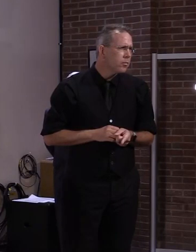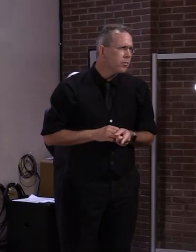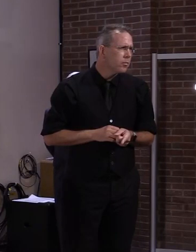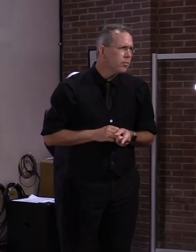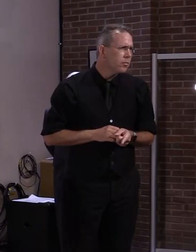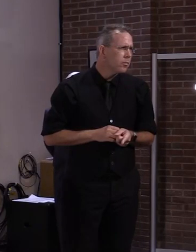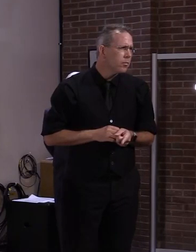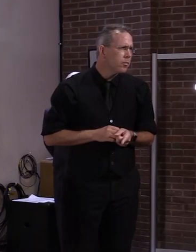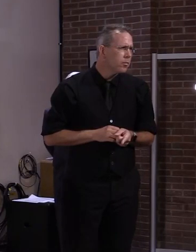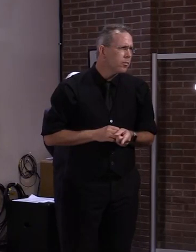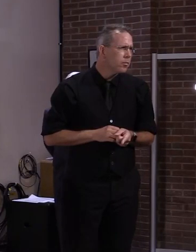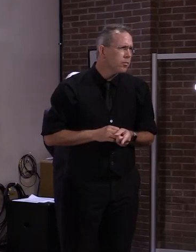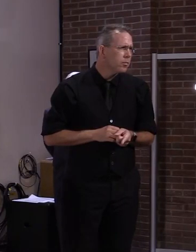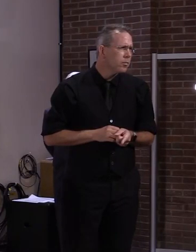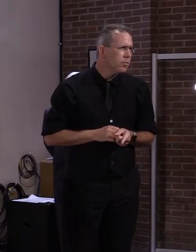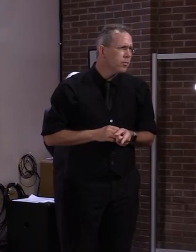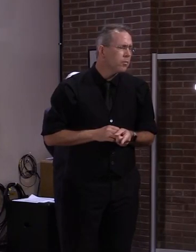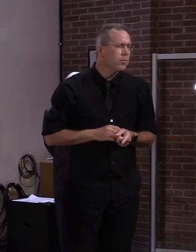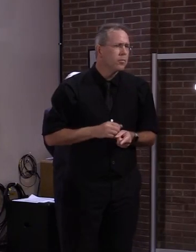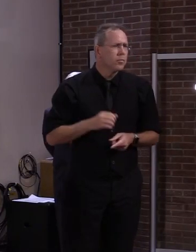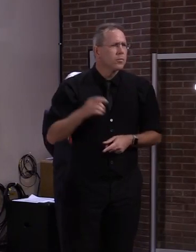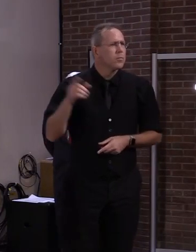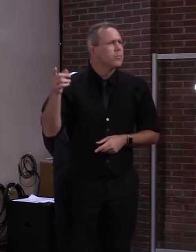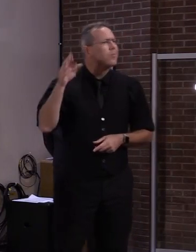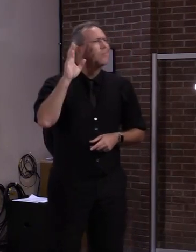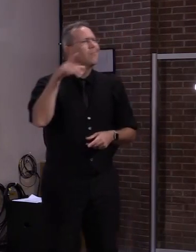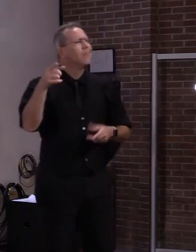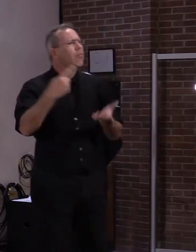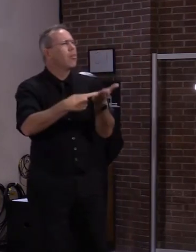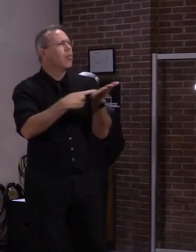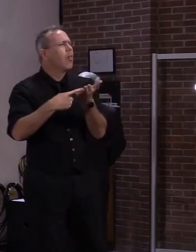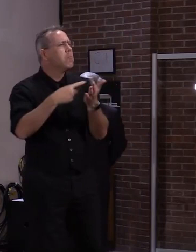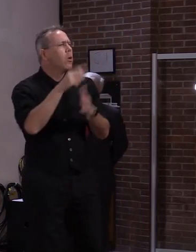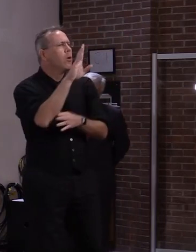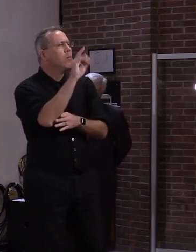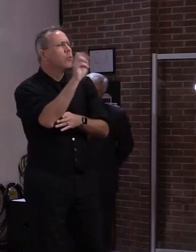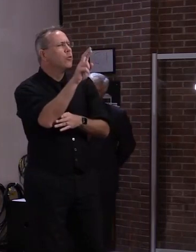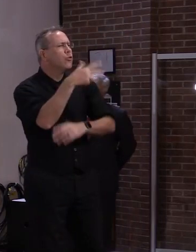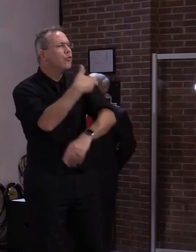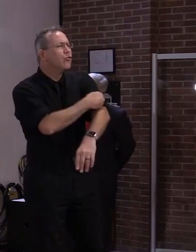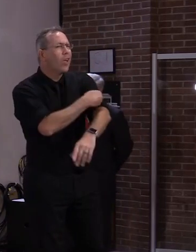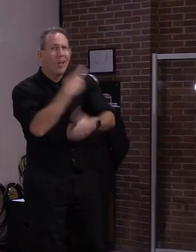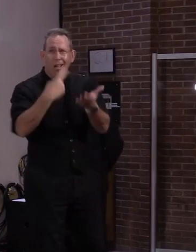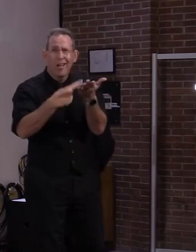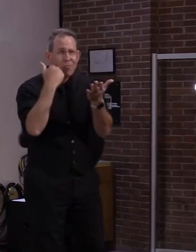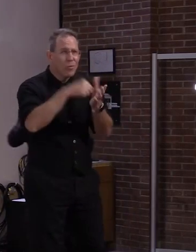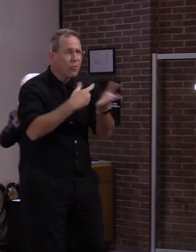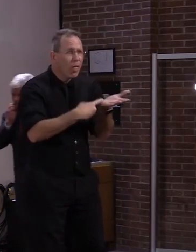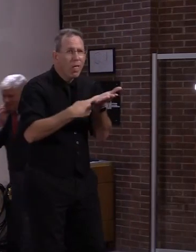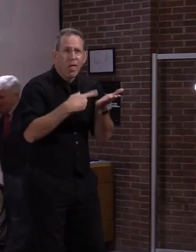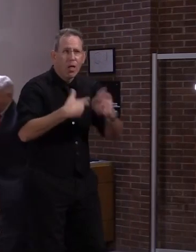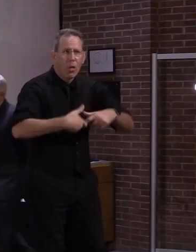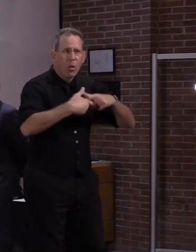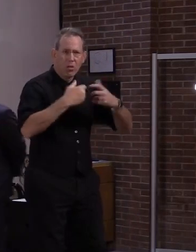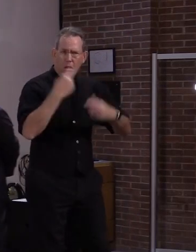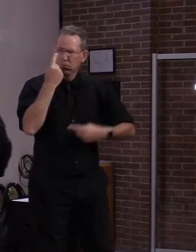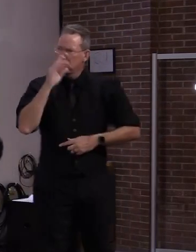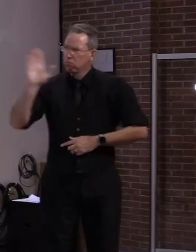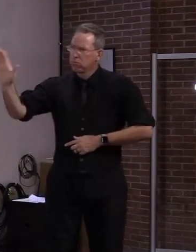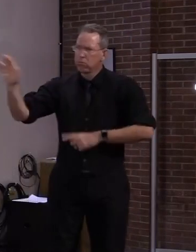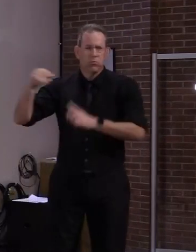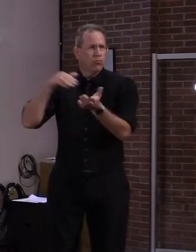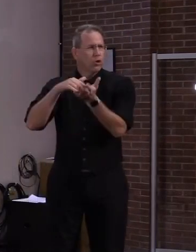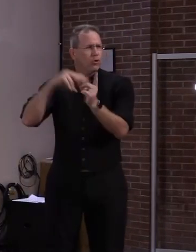shot the years first shots that were given and the first shots that were given in vermont were uh were in